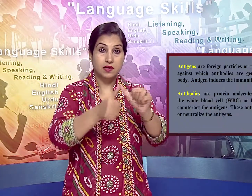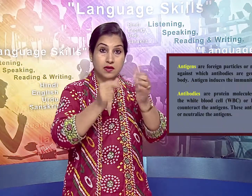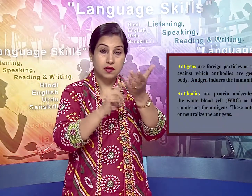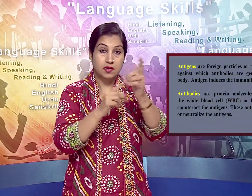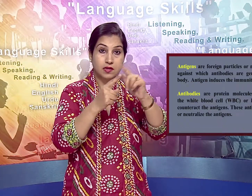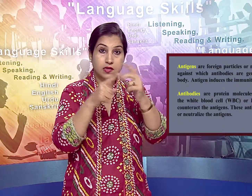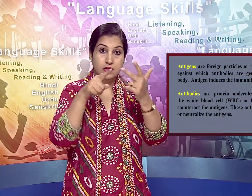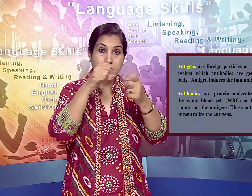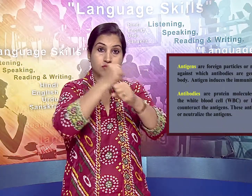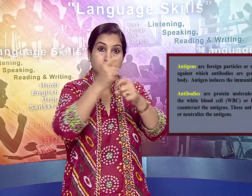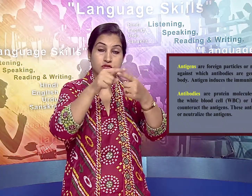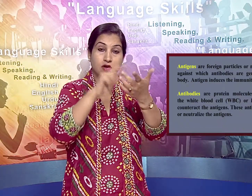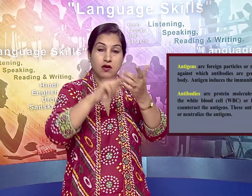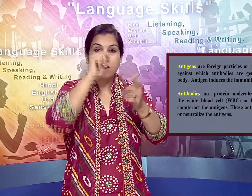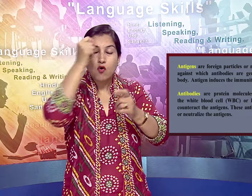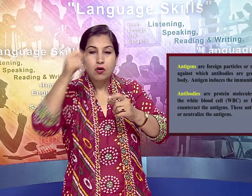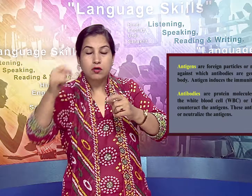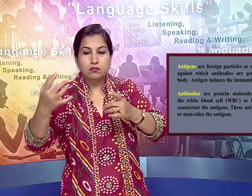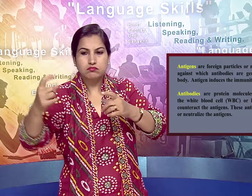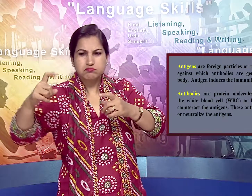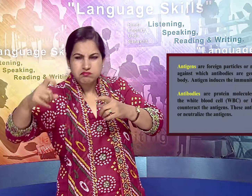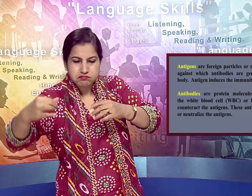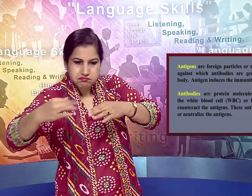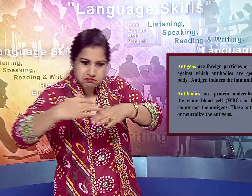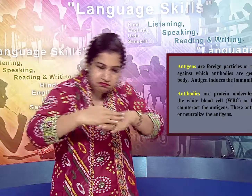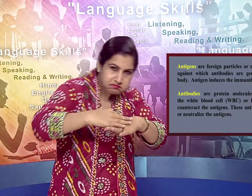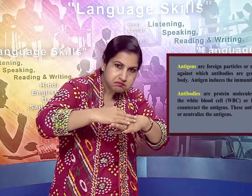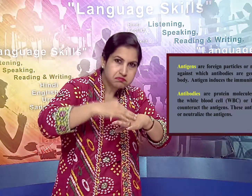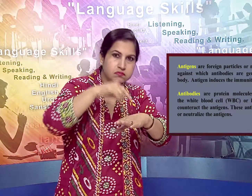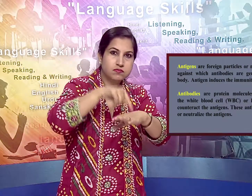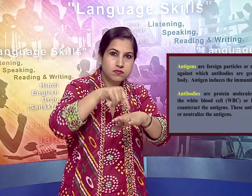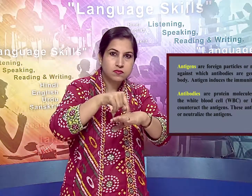Antigens are foreign particles or microorganisms